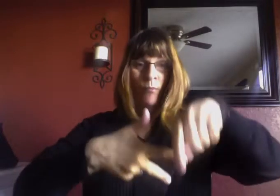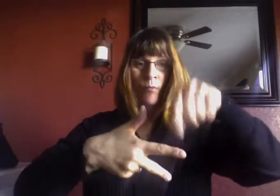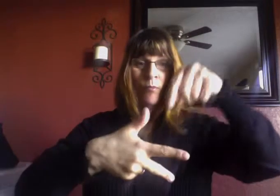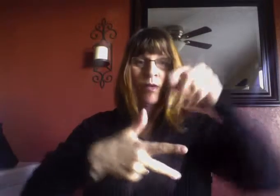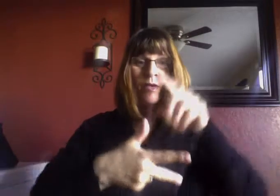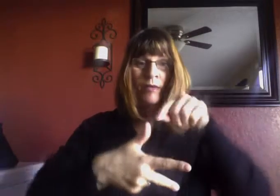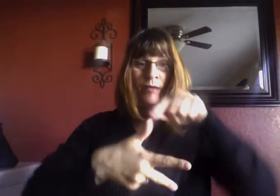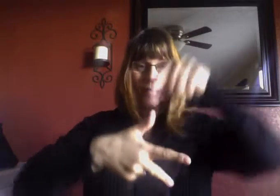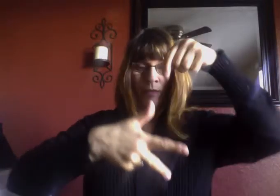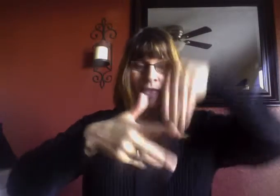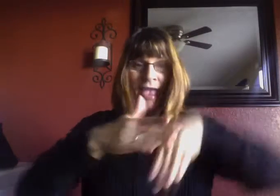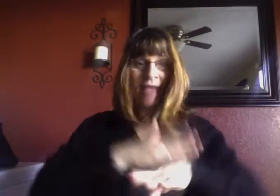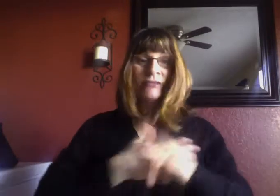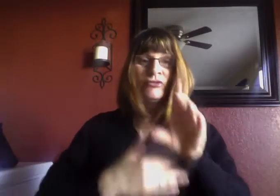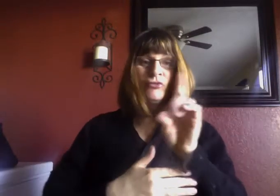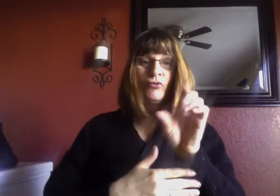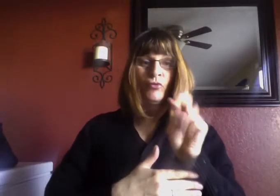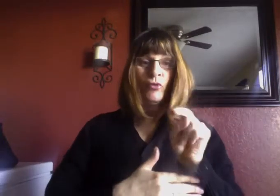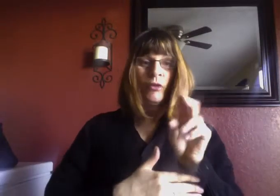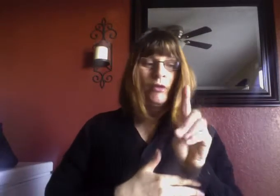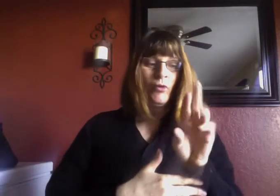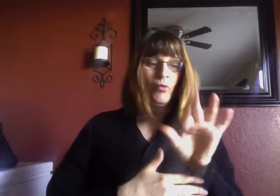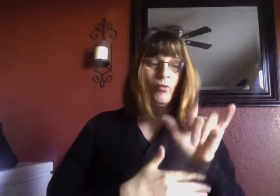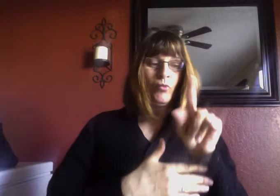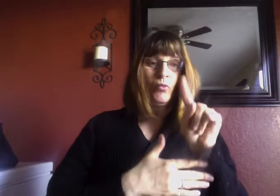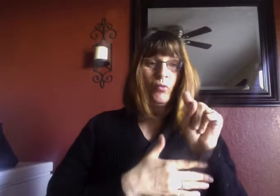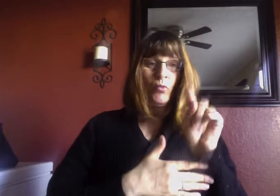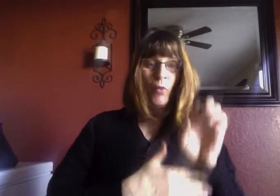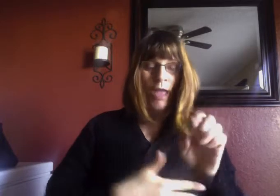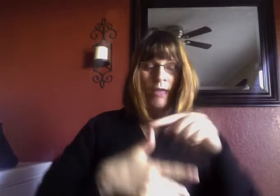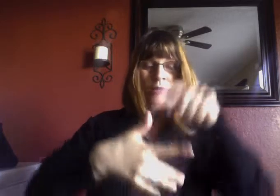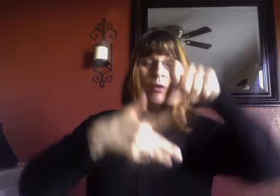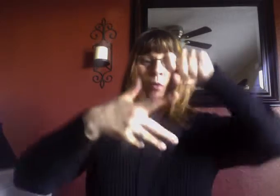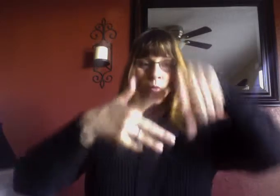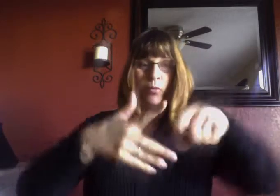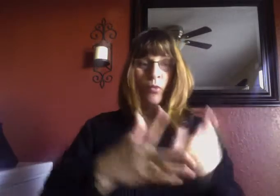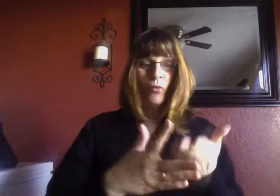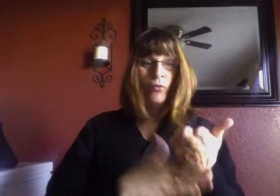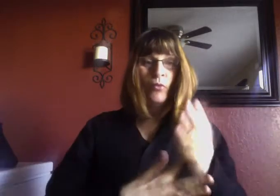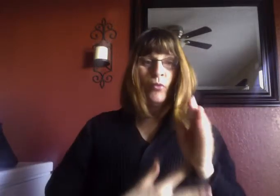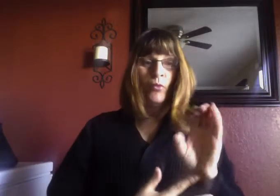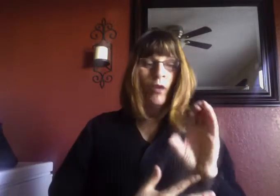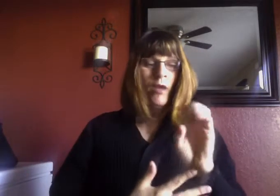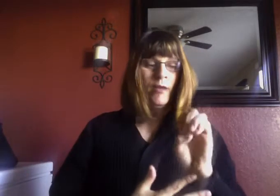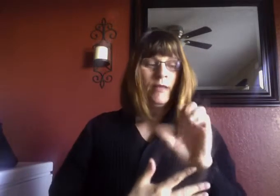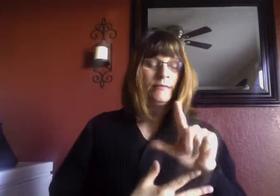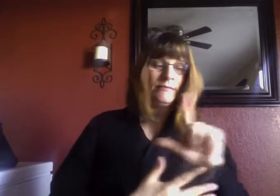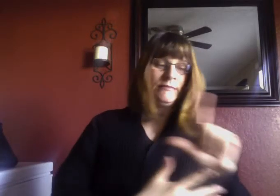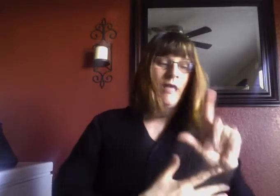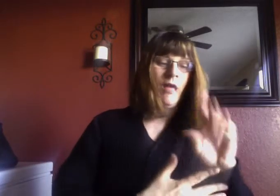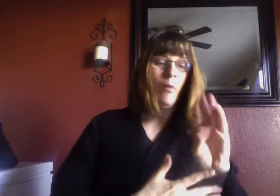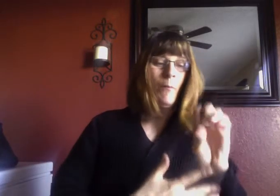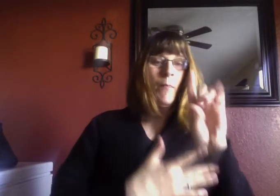length of the axon. So that you have that down on that paper, do this for me.